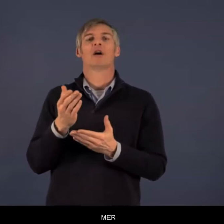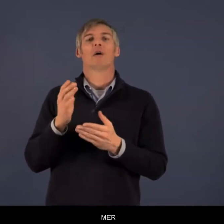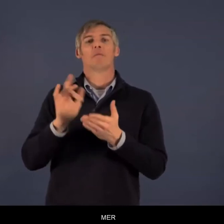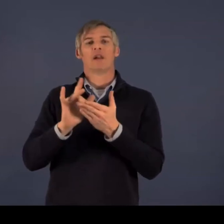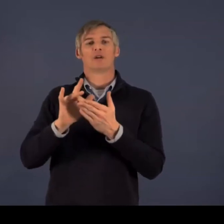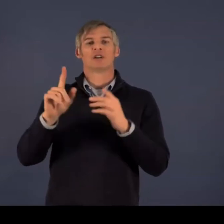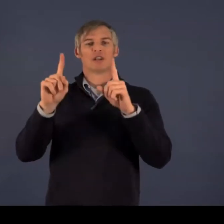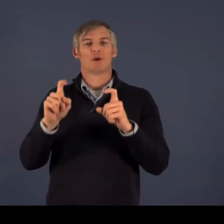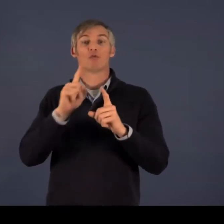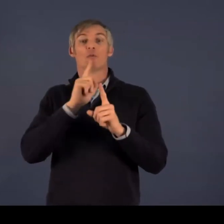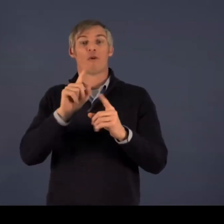MER,